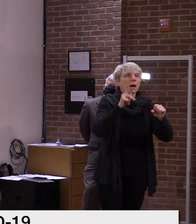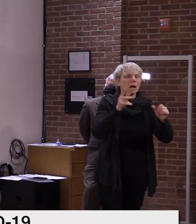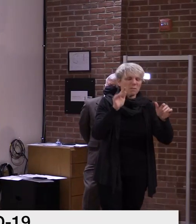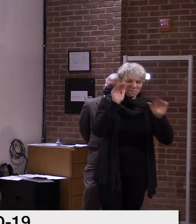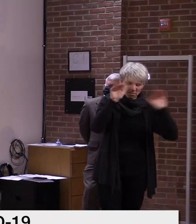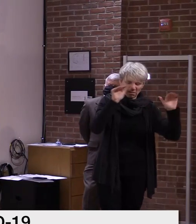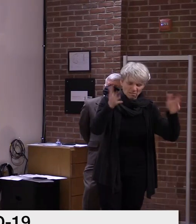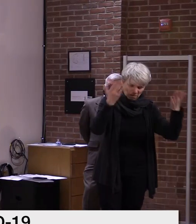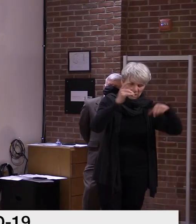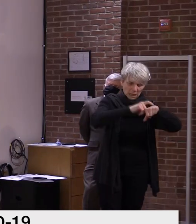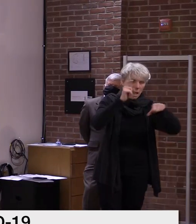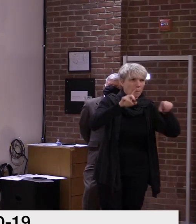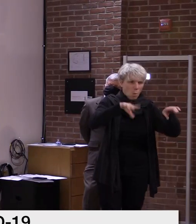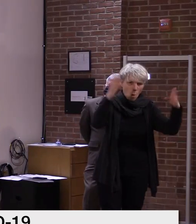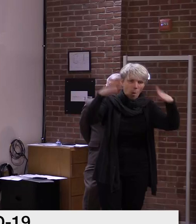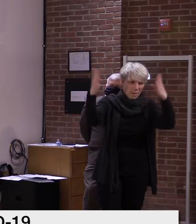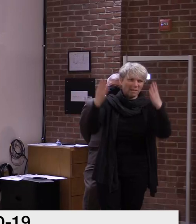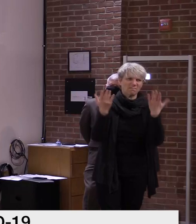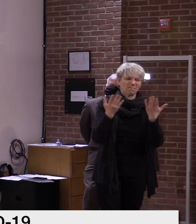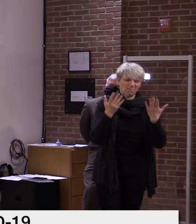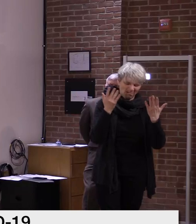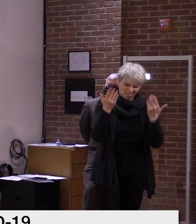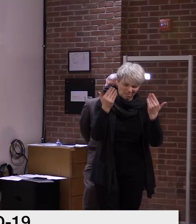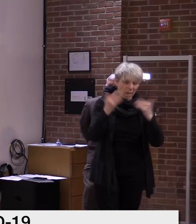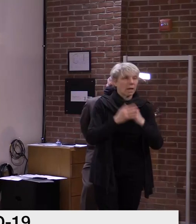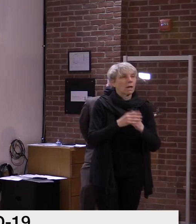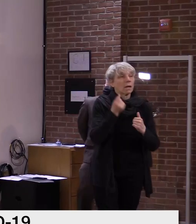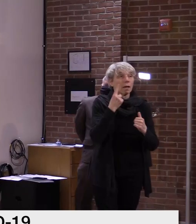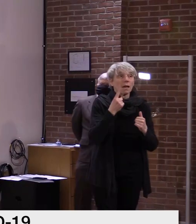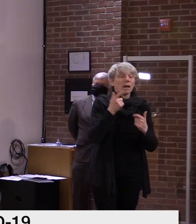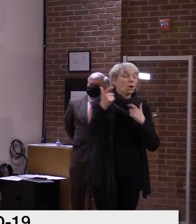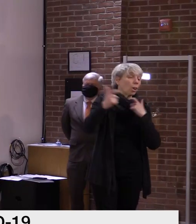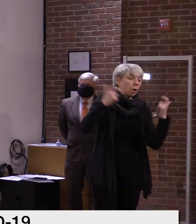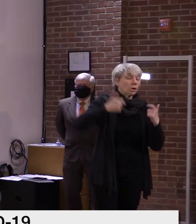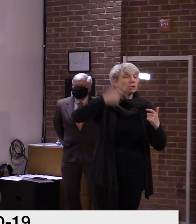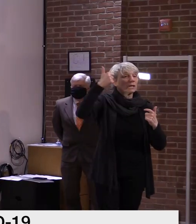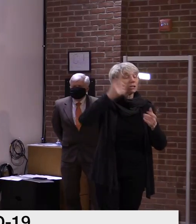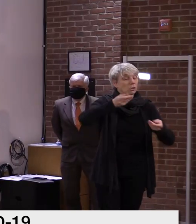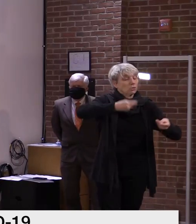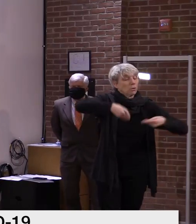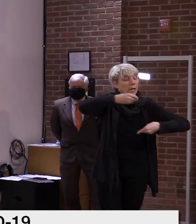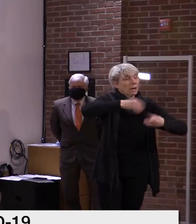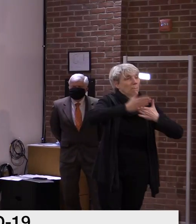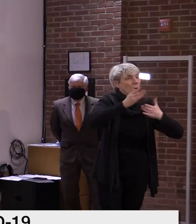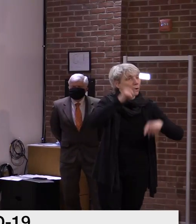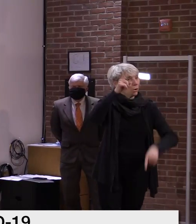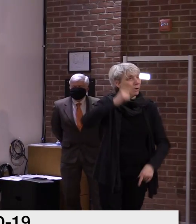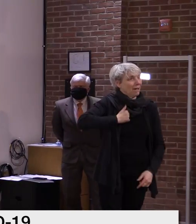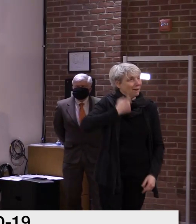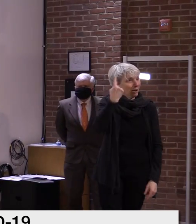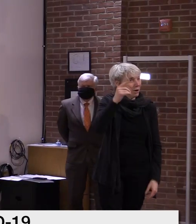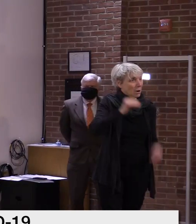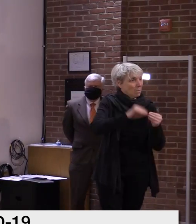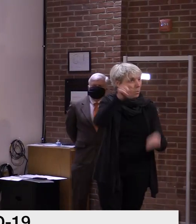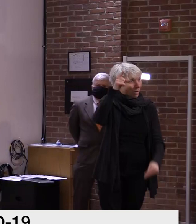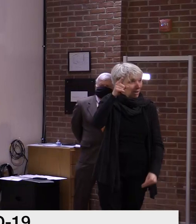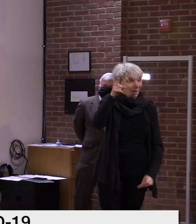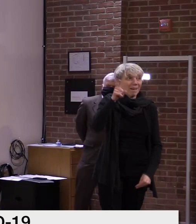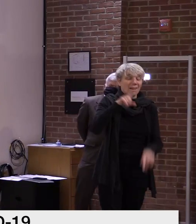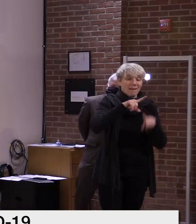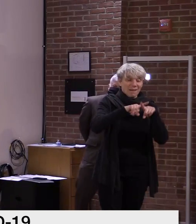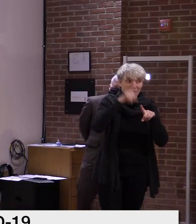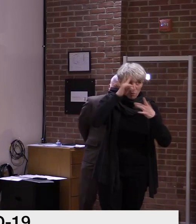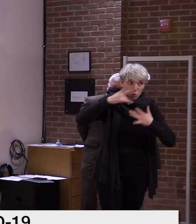And because we truly, they're our largest trading partner, and we need them for our tourism, and